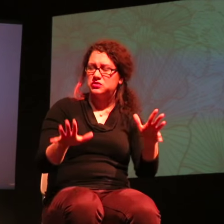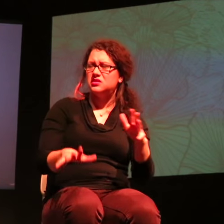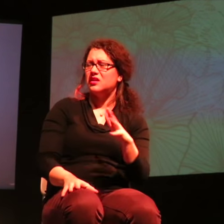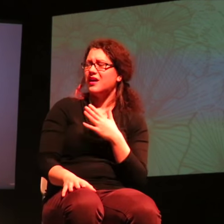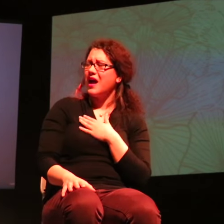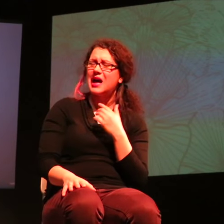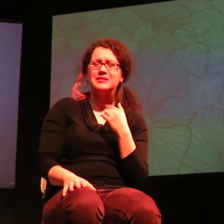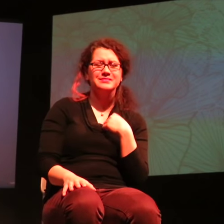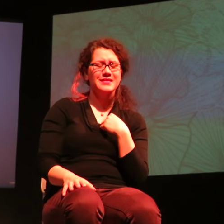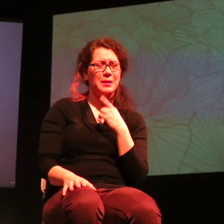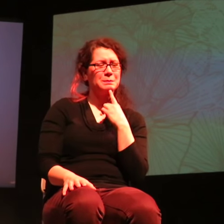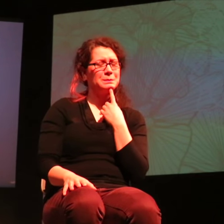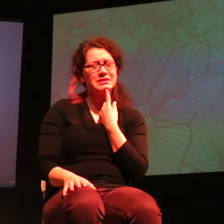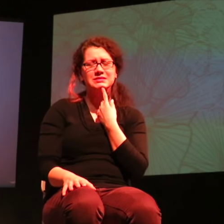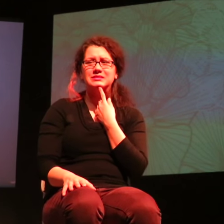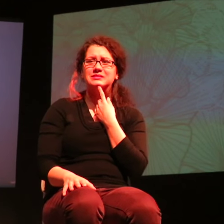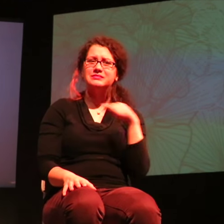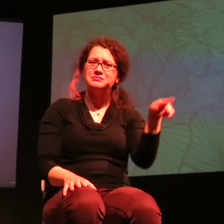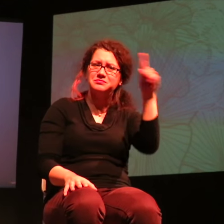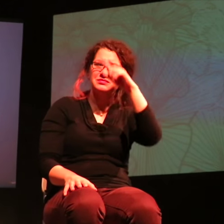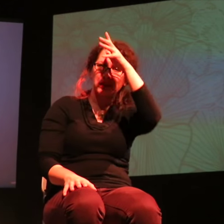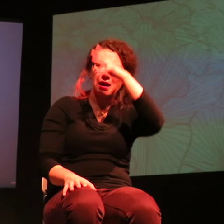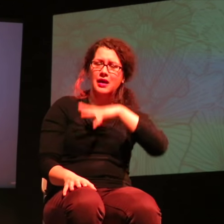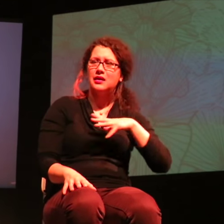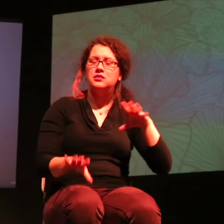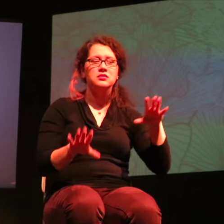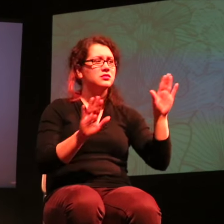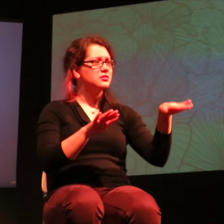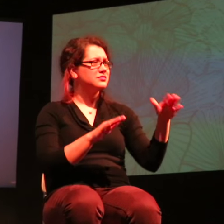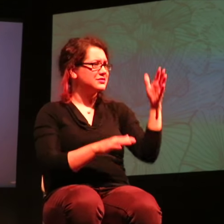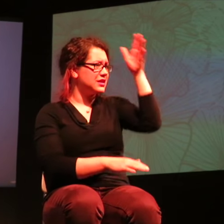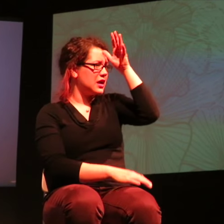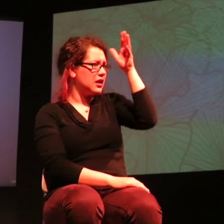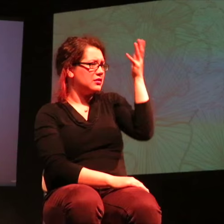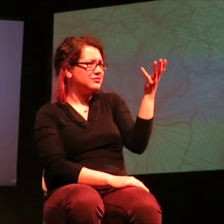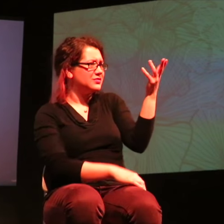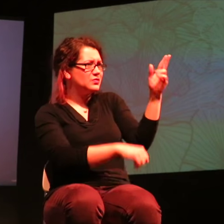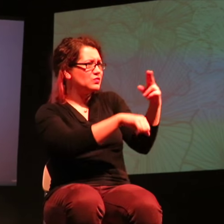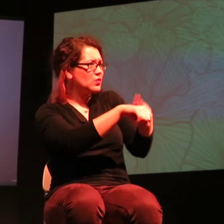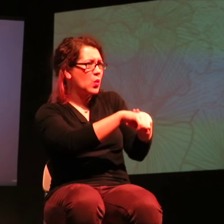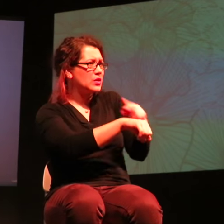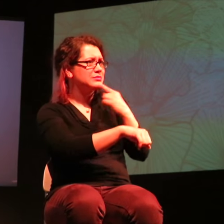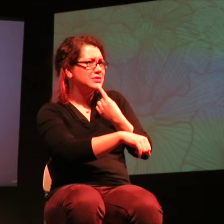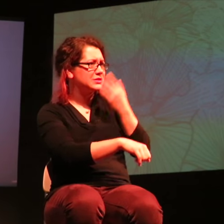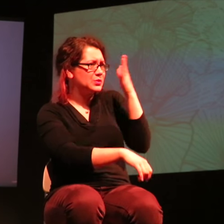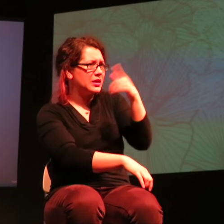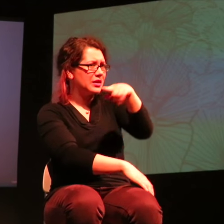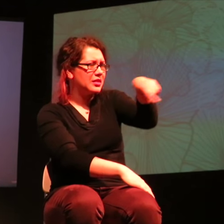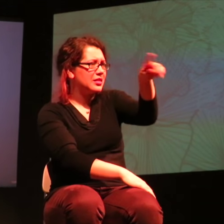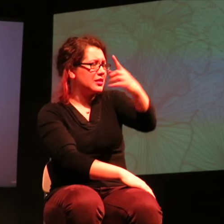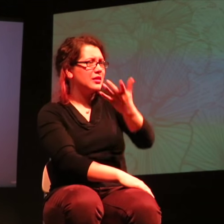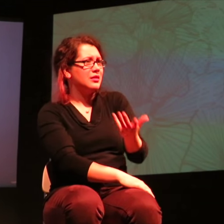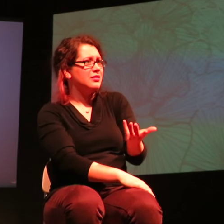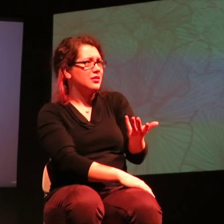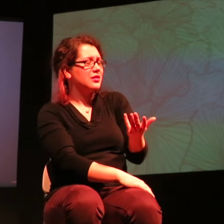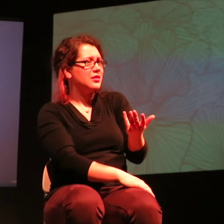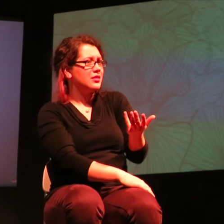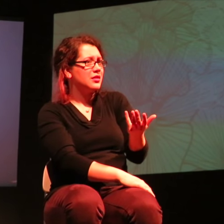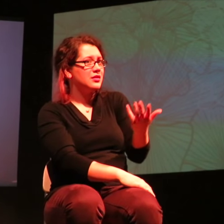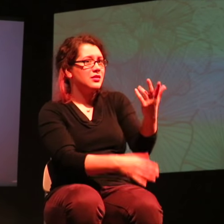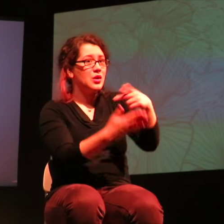really going to miss these guys in this group. I said, Dad, of course you're going to miss the guys in the group,